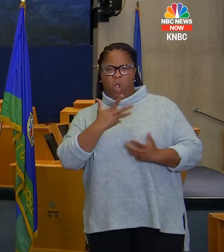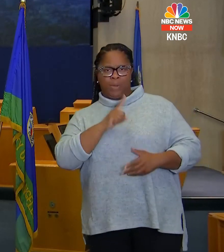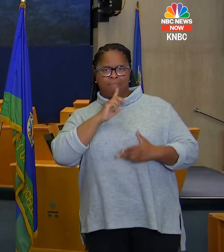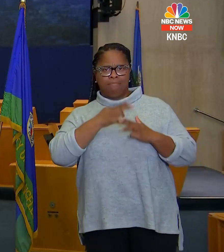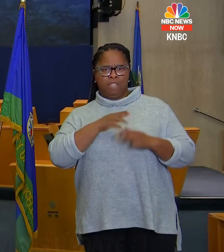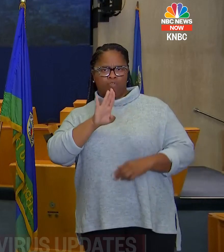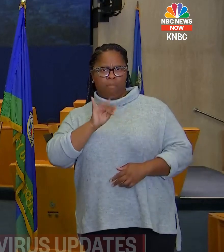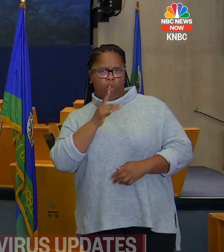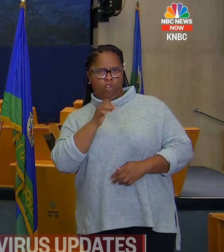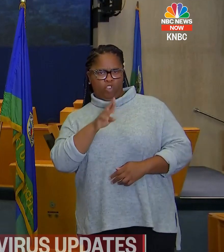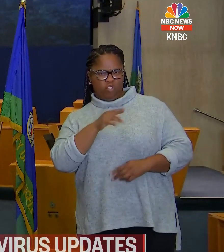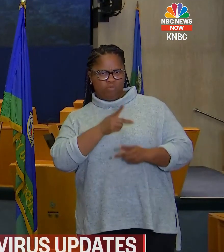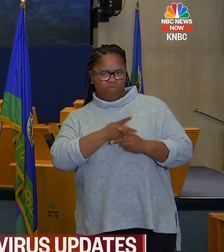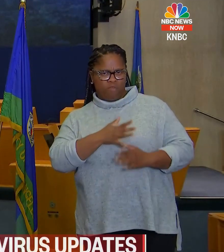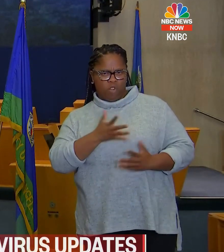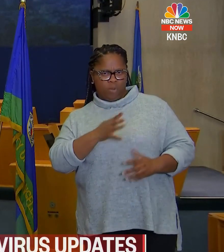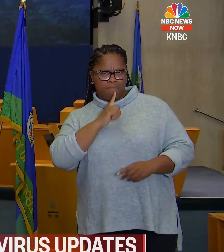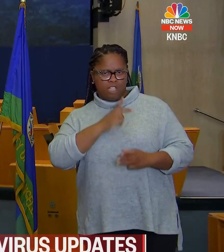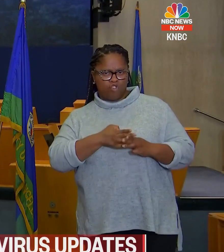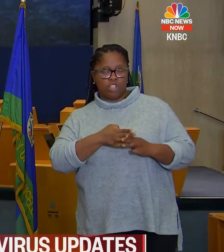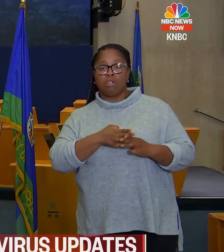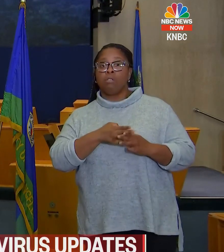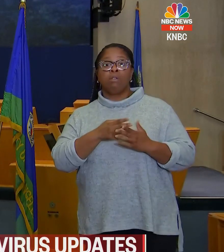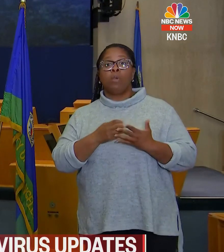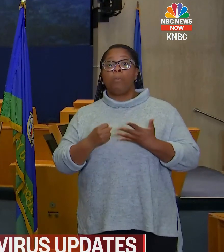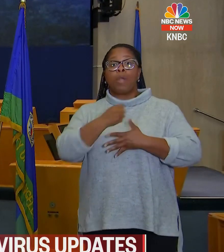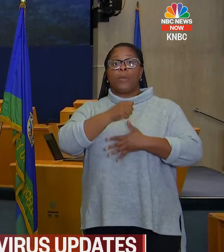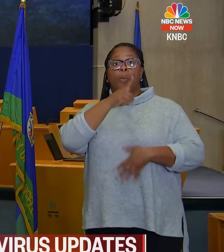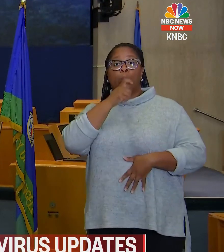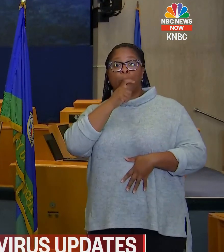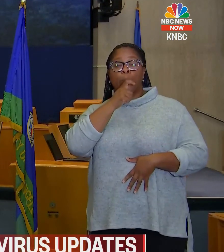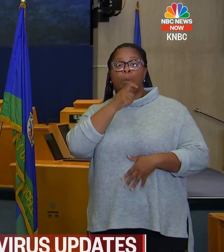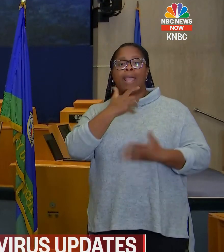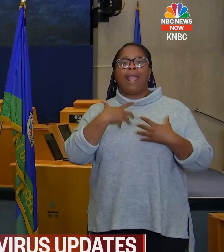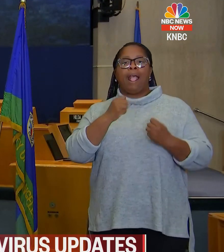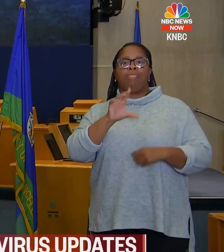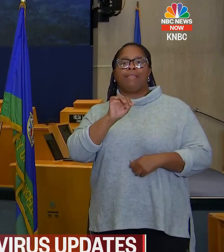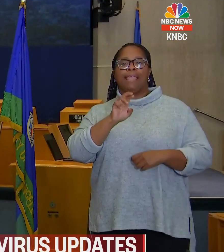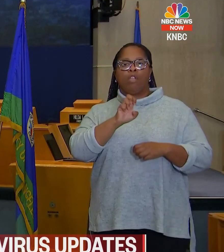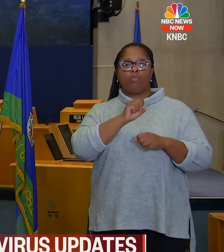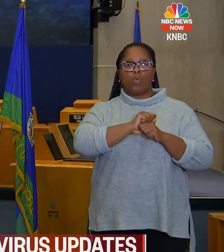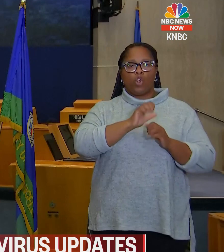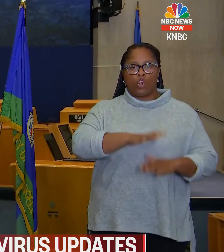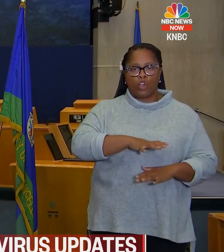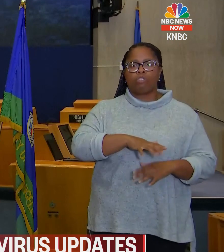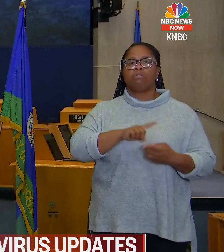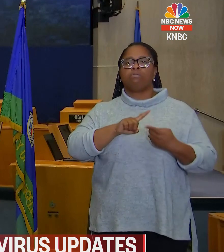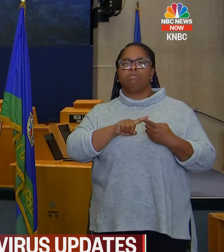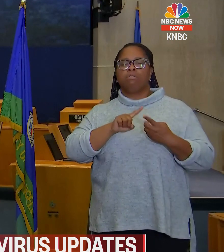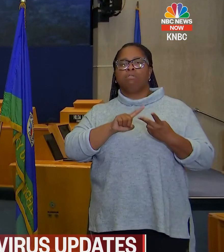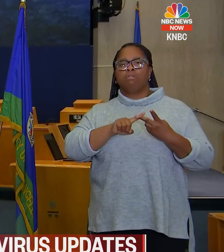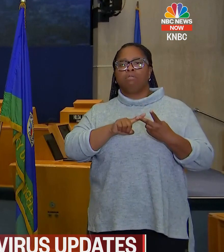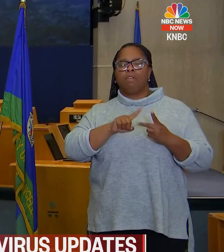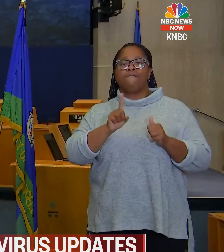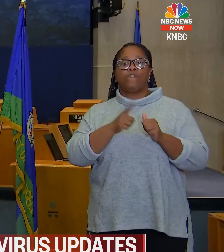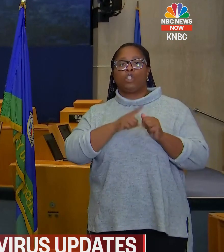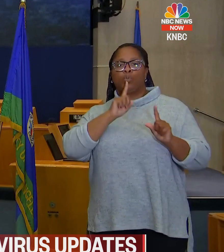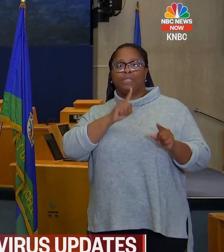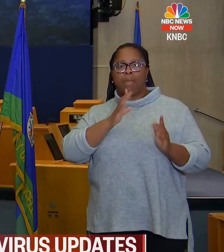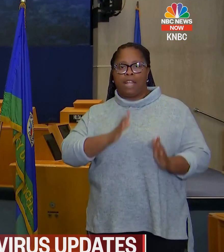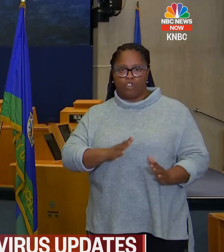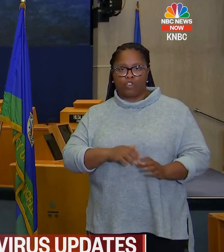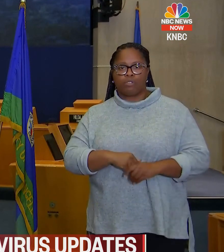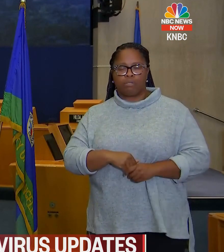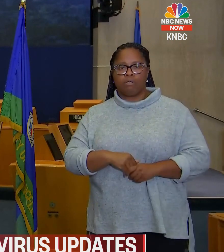Barger, will prioritize healthcare workers and first responders on the front lines of this crisis. Dr.